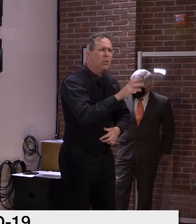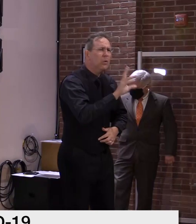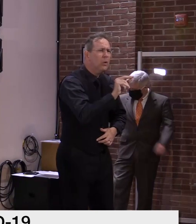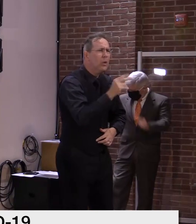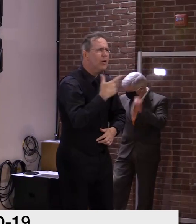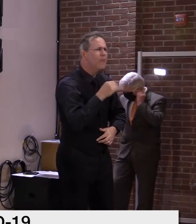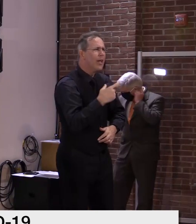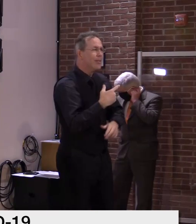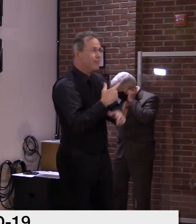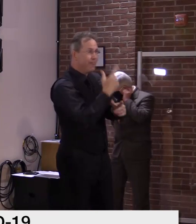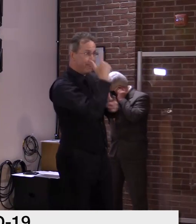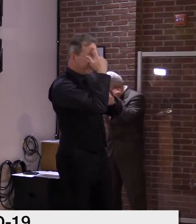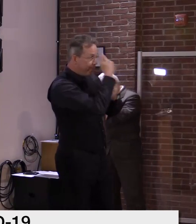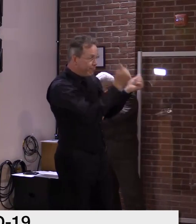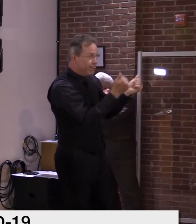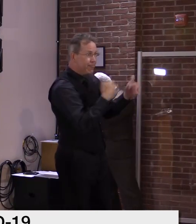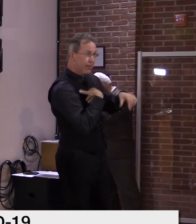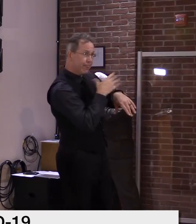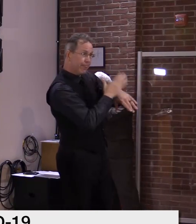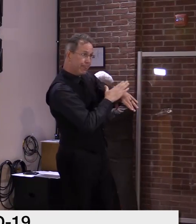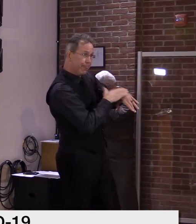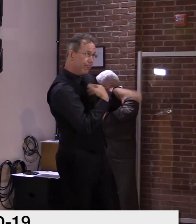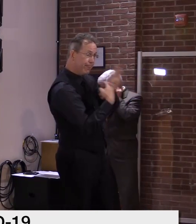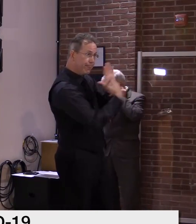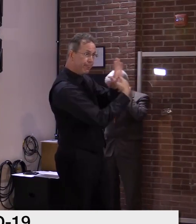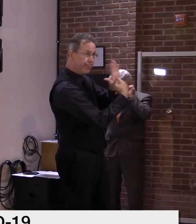choice. But it's there, and